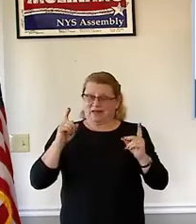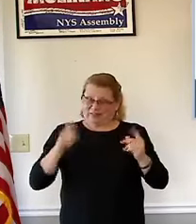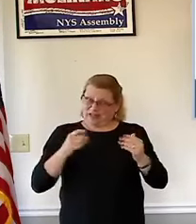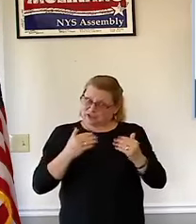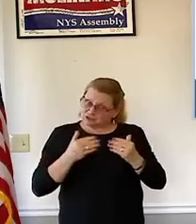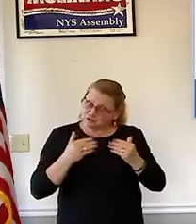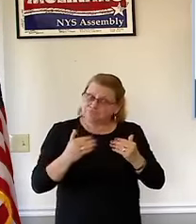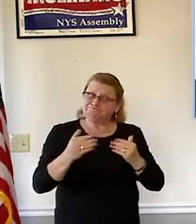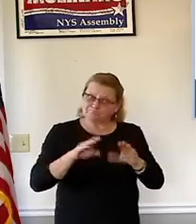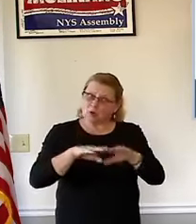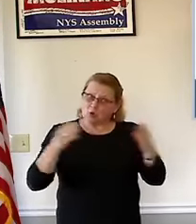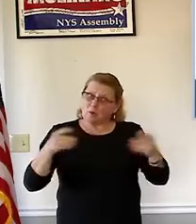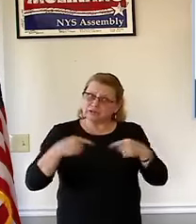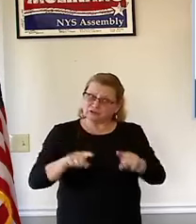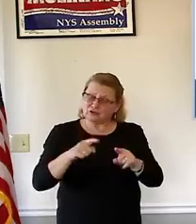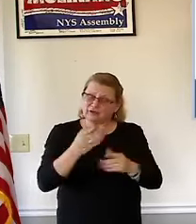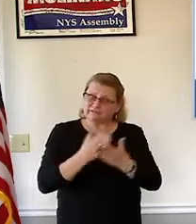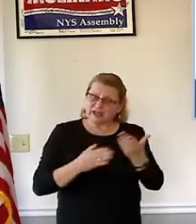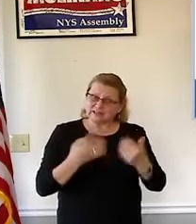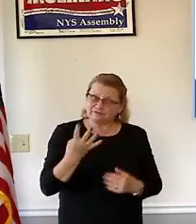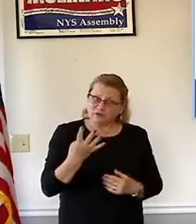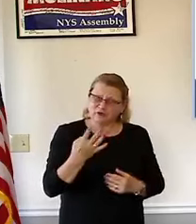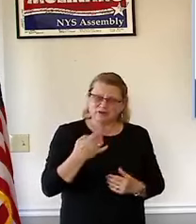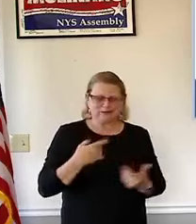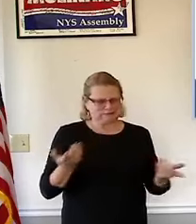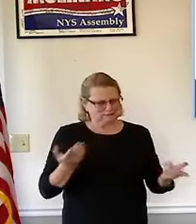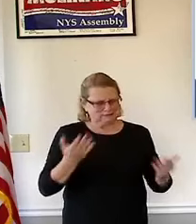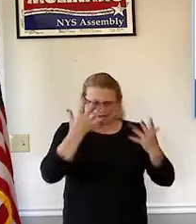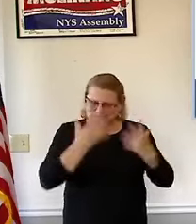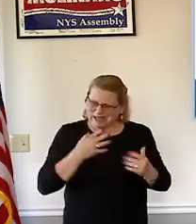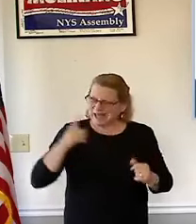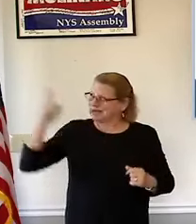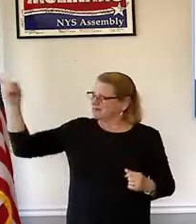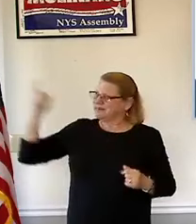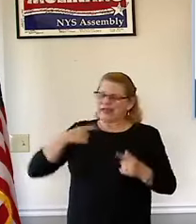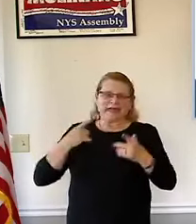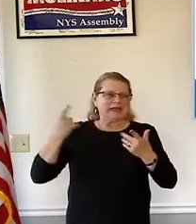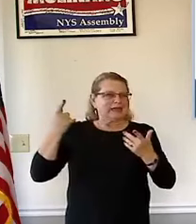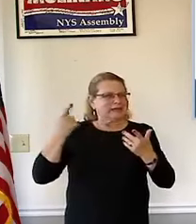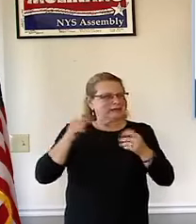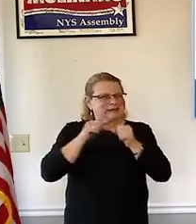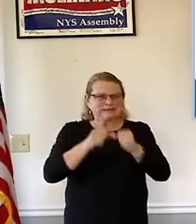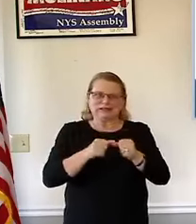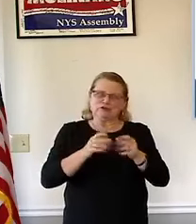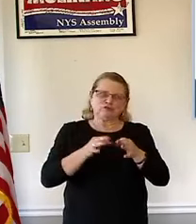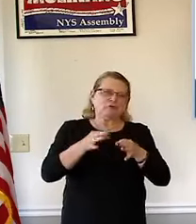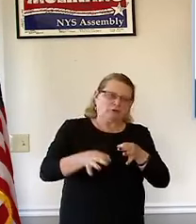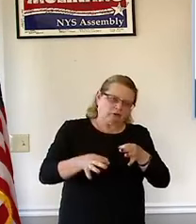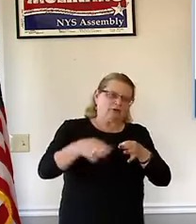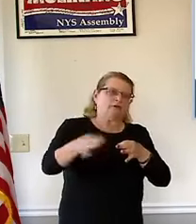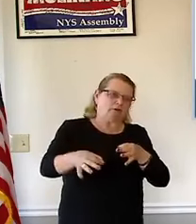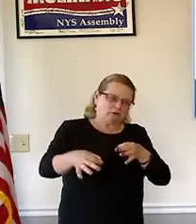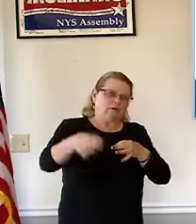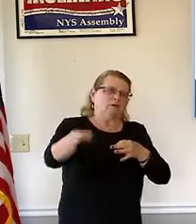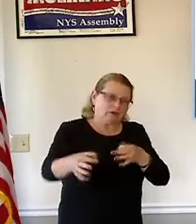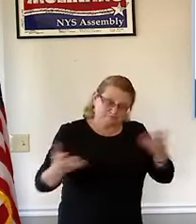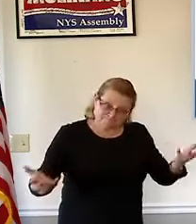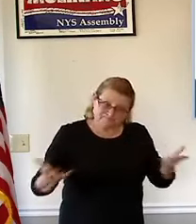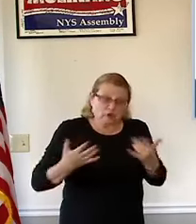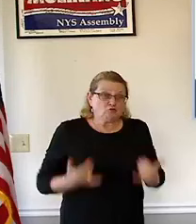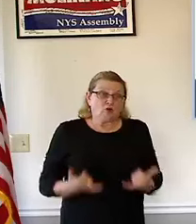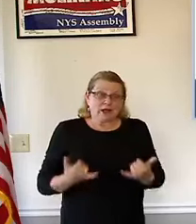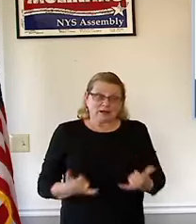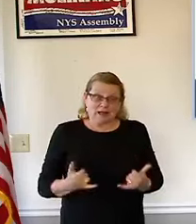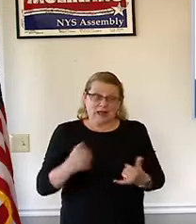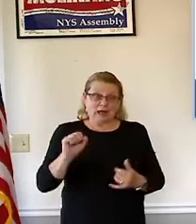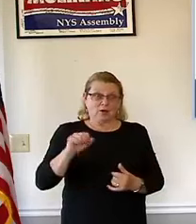it would be a shame if the state moves the goalpost yet again. So as of this moment, Splashdown is